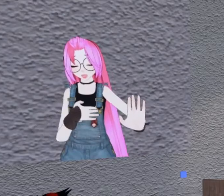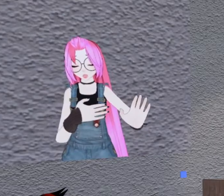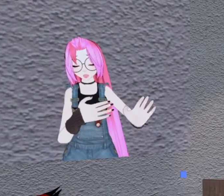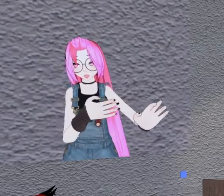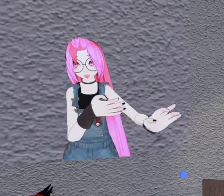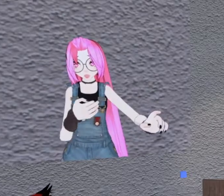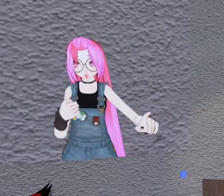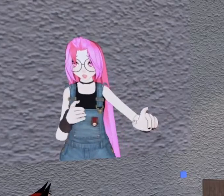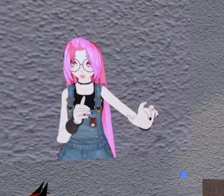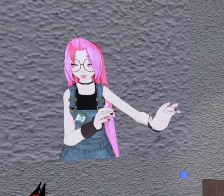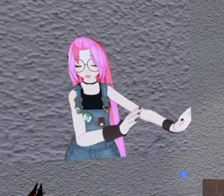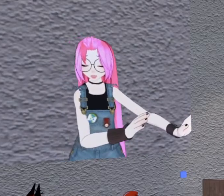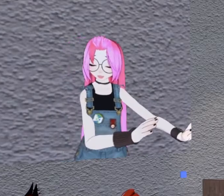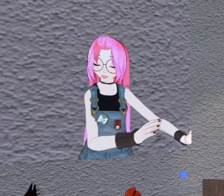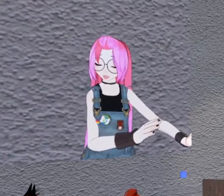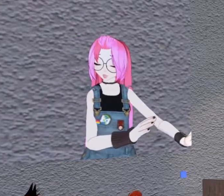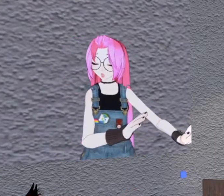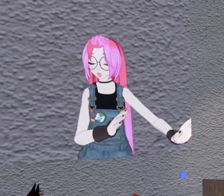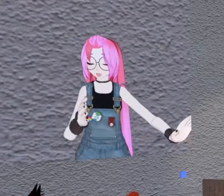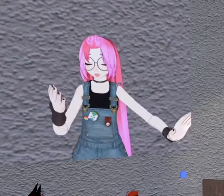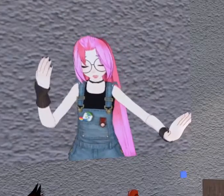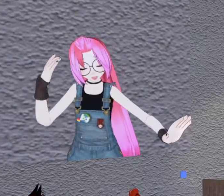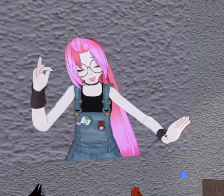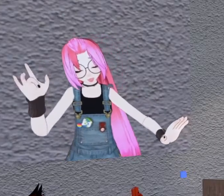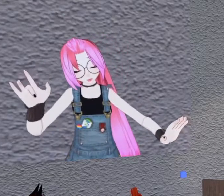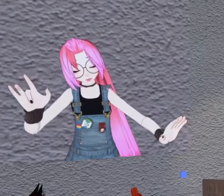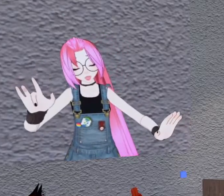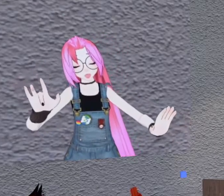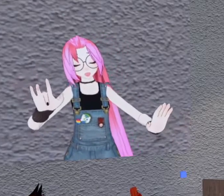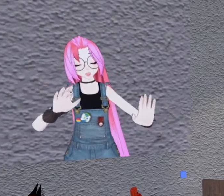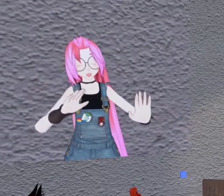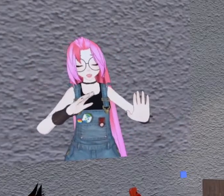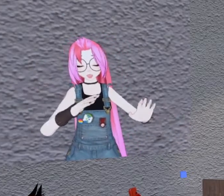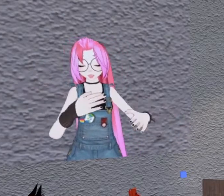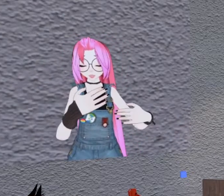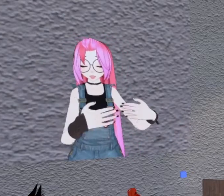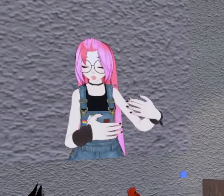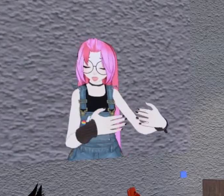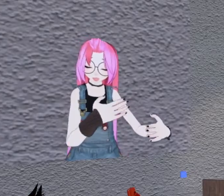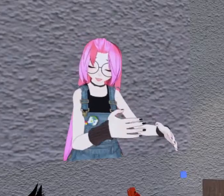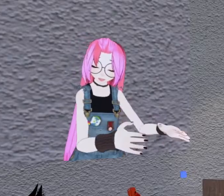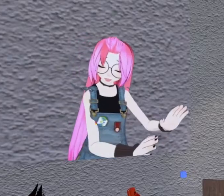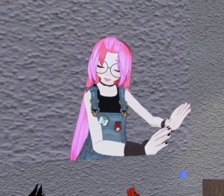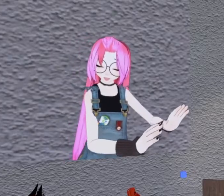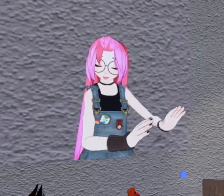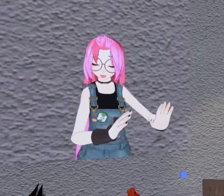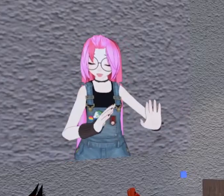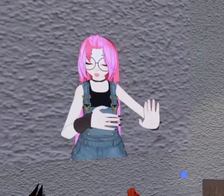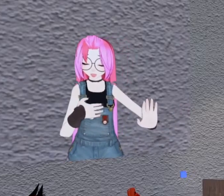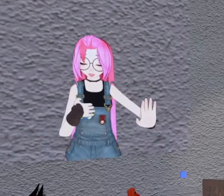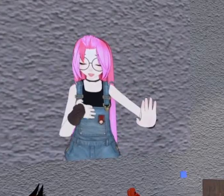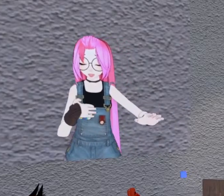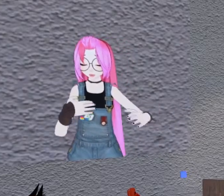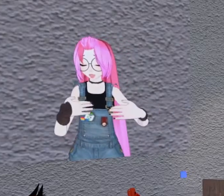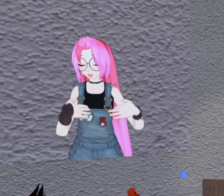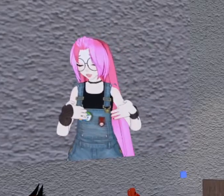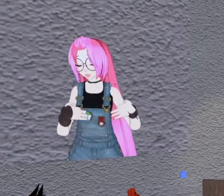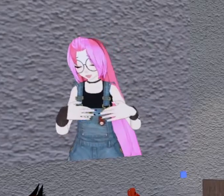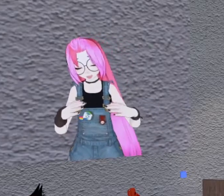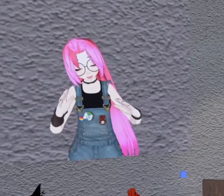wouldn't want to take away from people who are really knowledgeable about it and have, like, spent their lives in there. Like, that's not my place, at least what